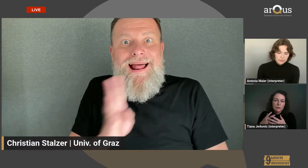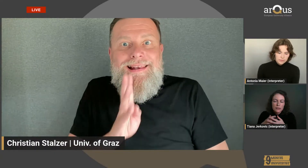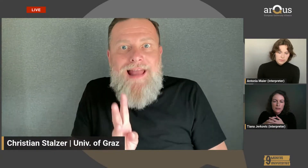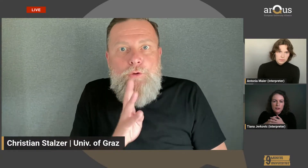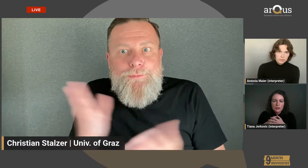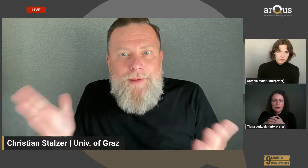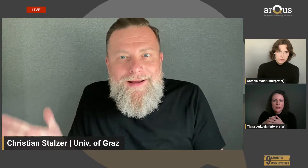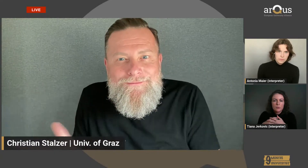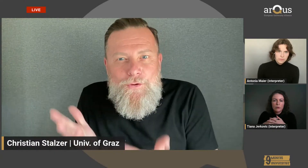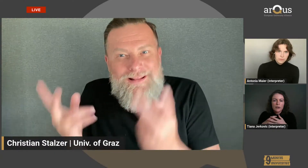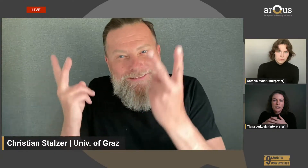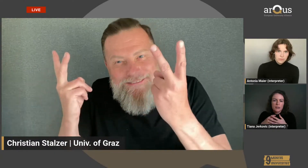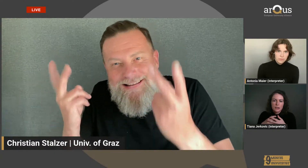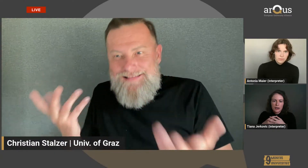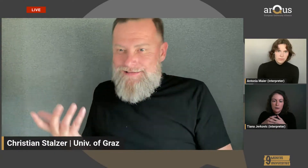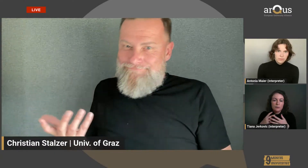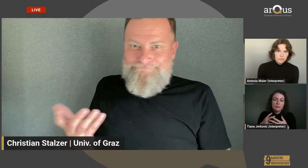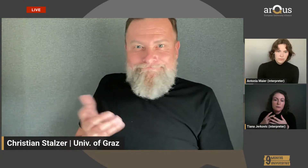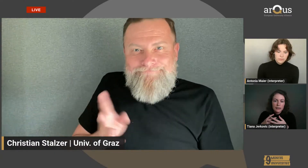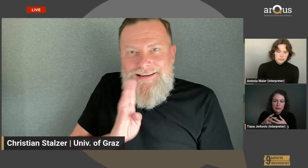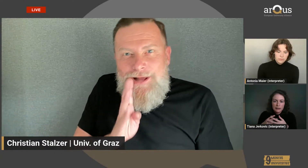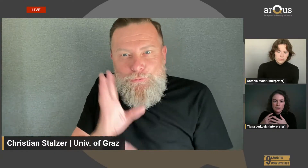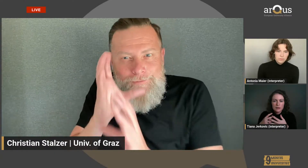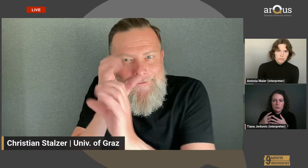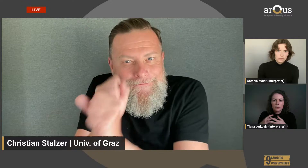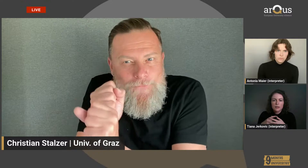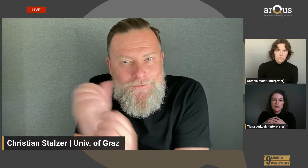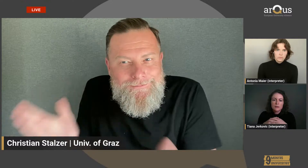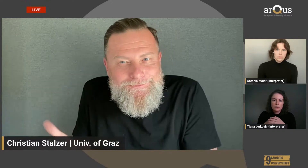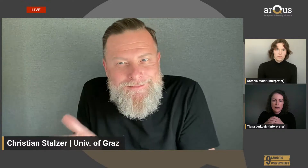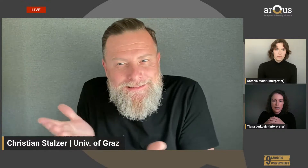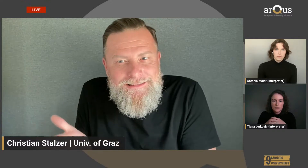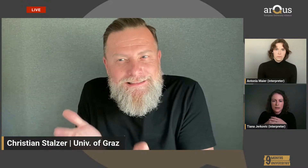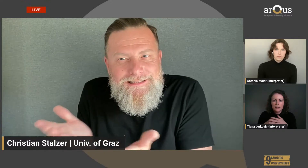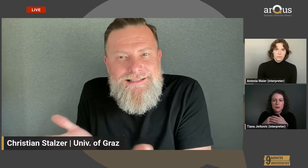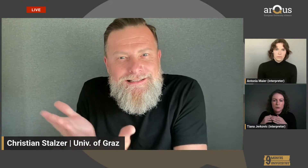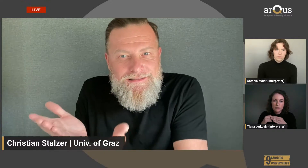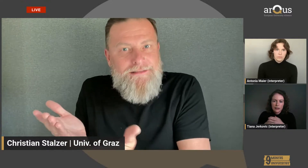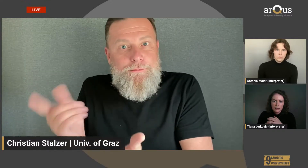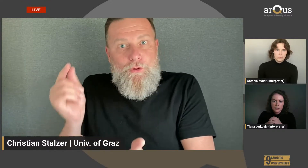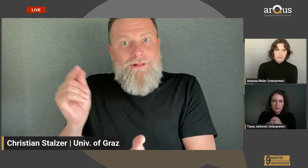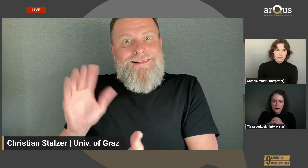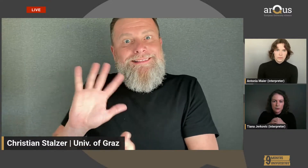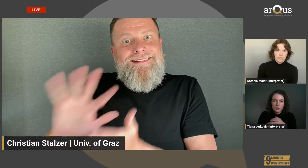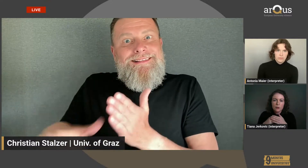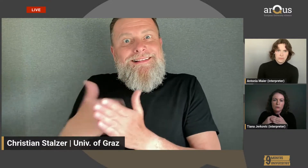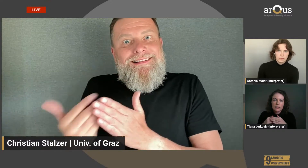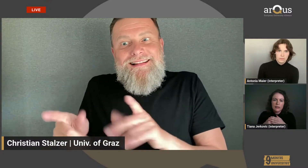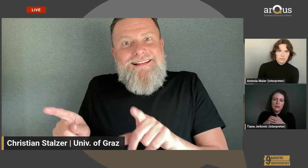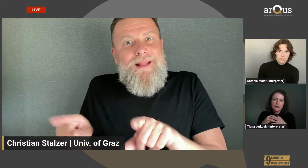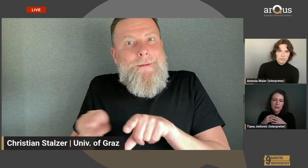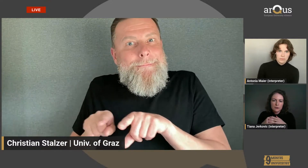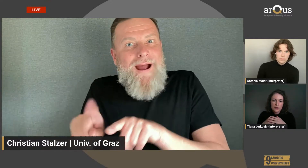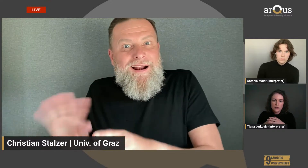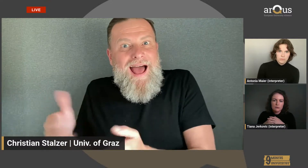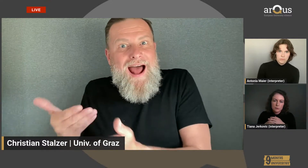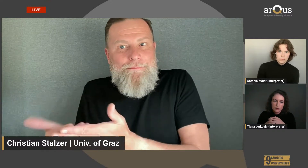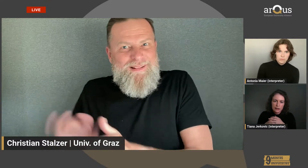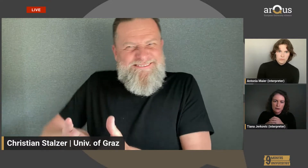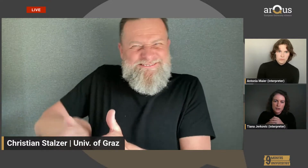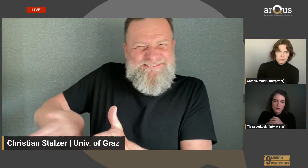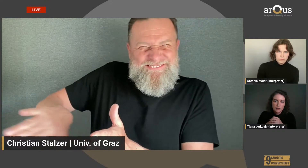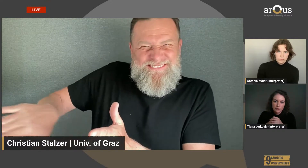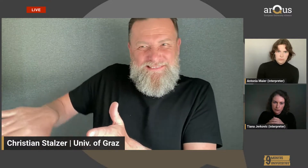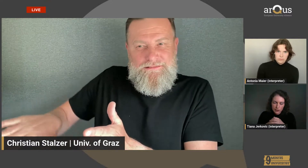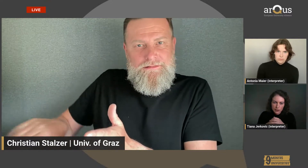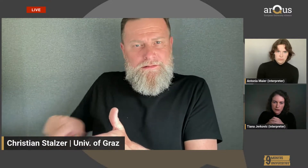And so we need to support the child, but mainly the support is only happening in spoken language environments. Only the usage of spoken